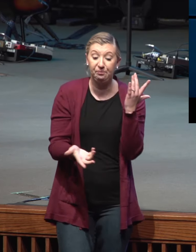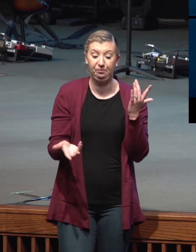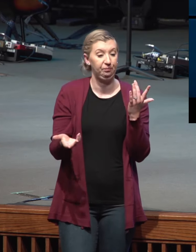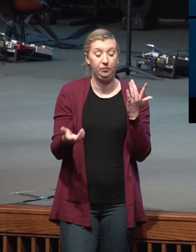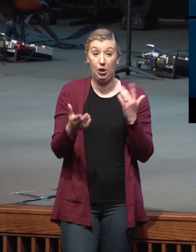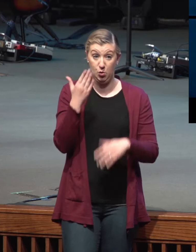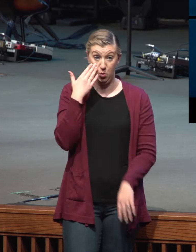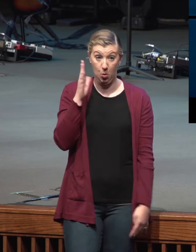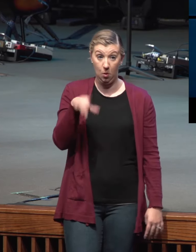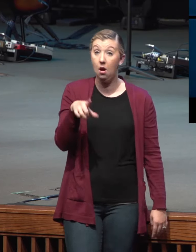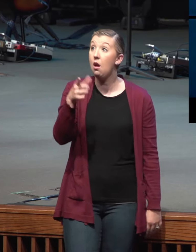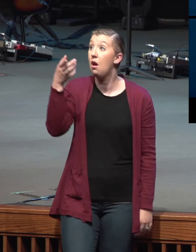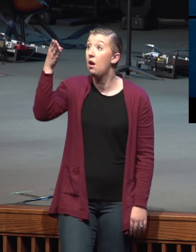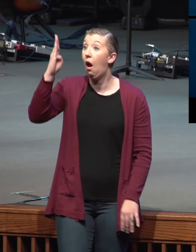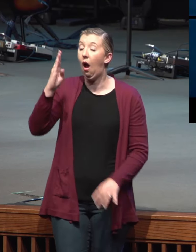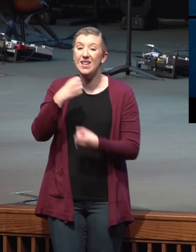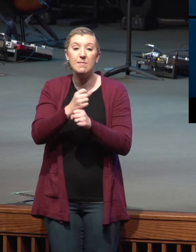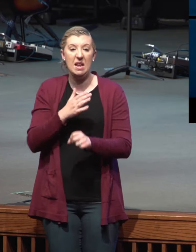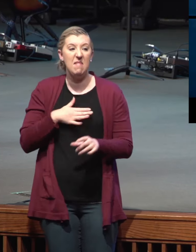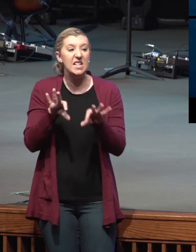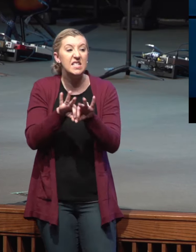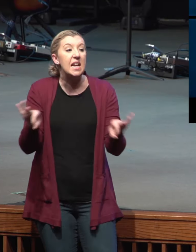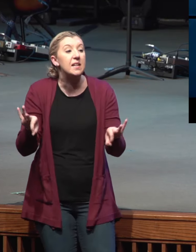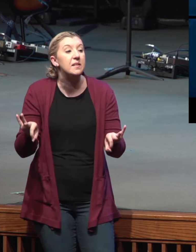but you know what? God made my stick.